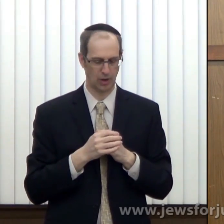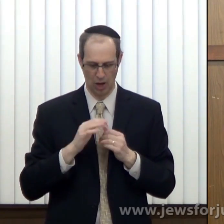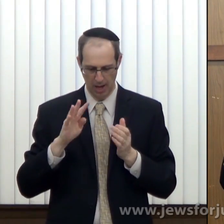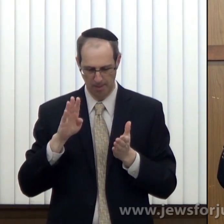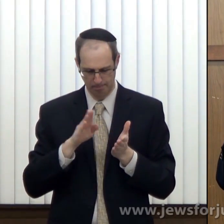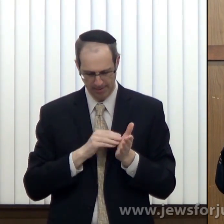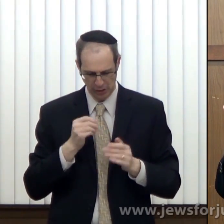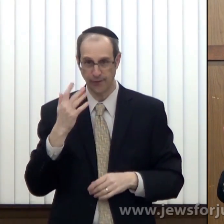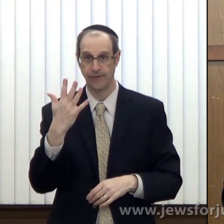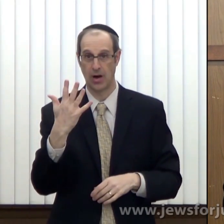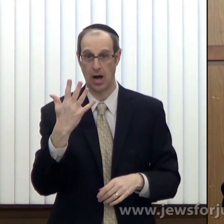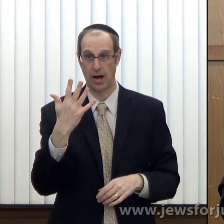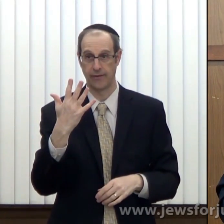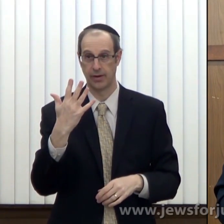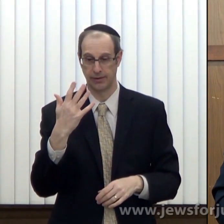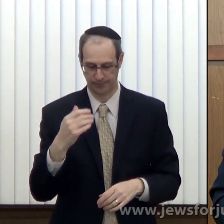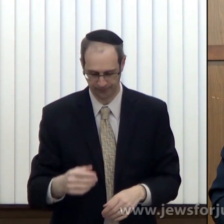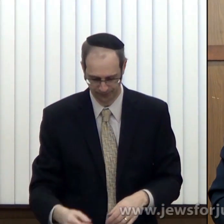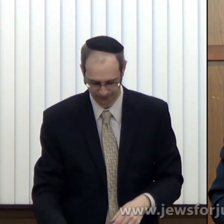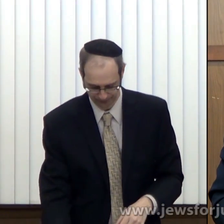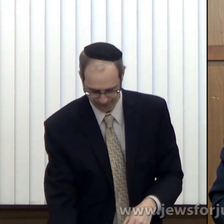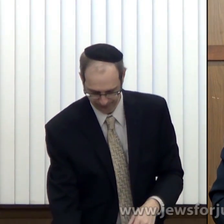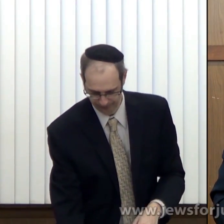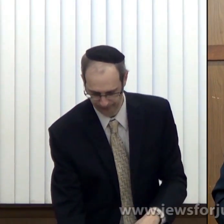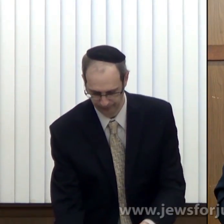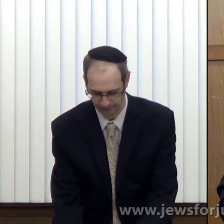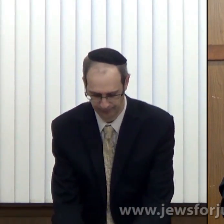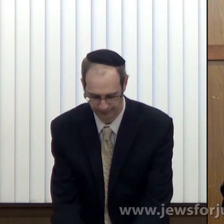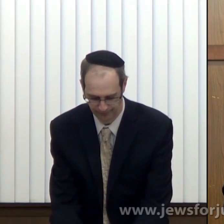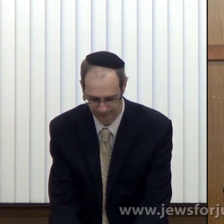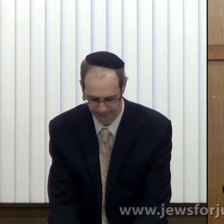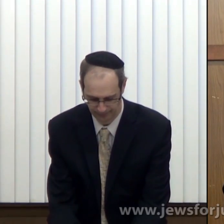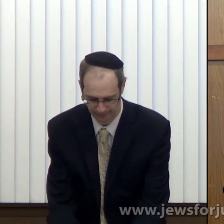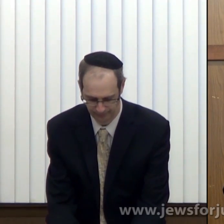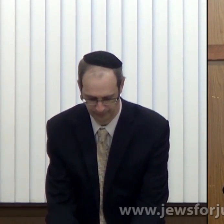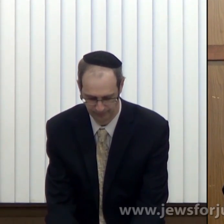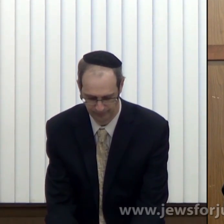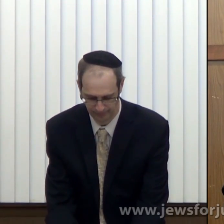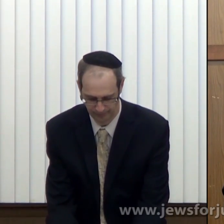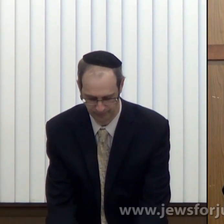page 5. And this theme tells us that